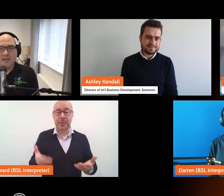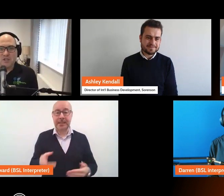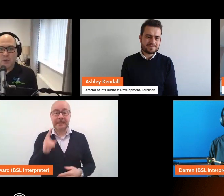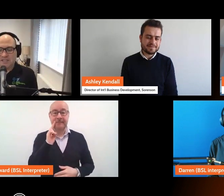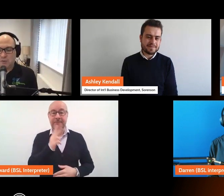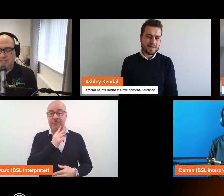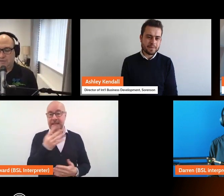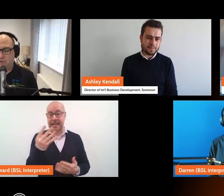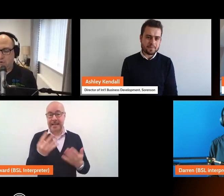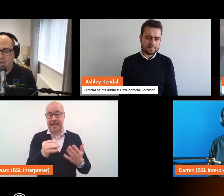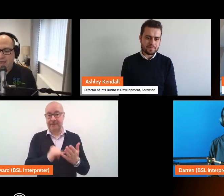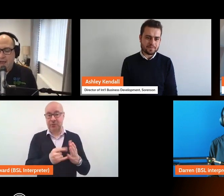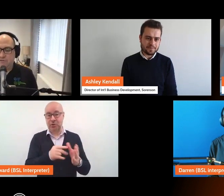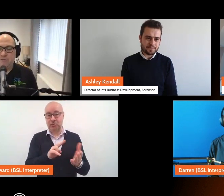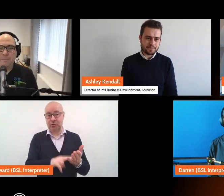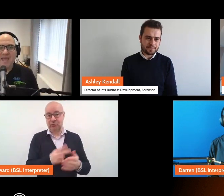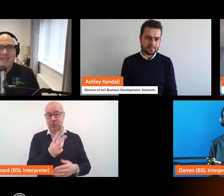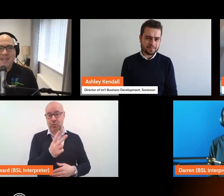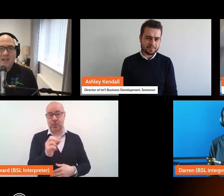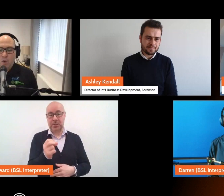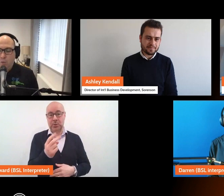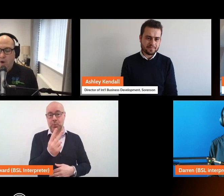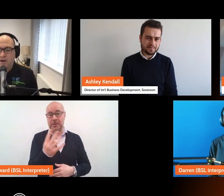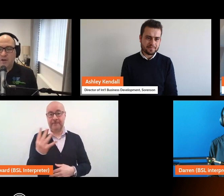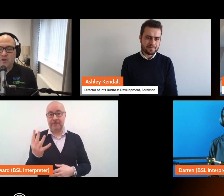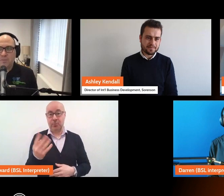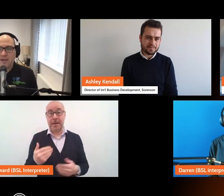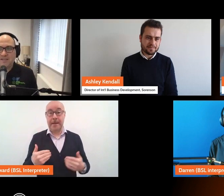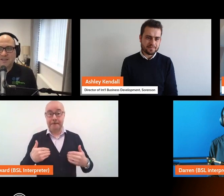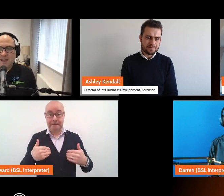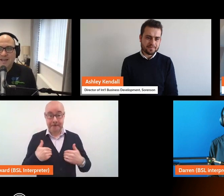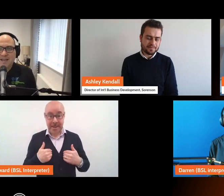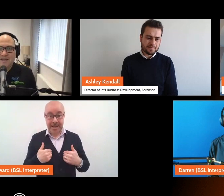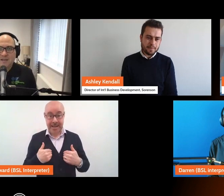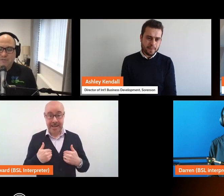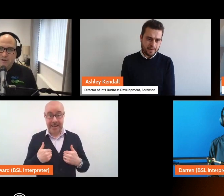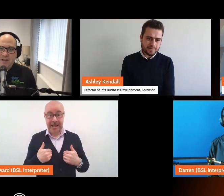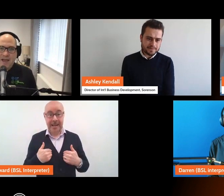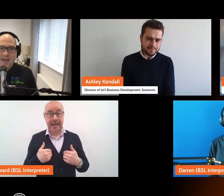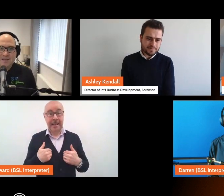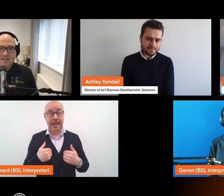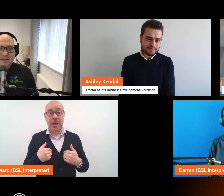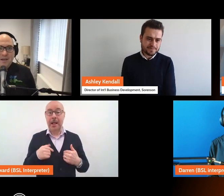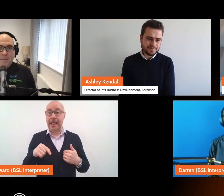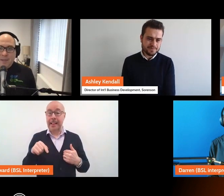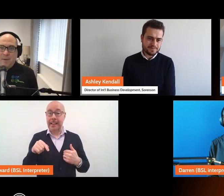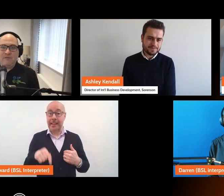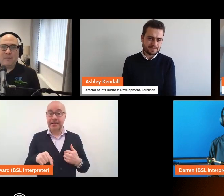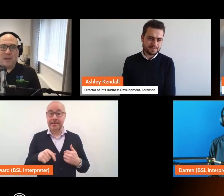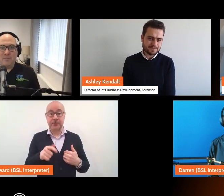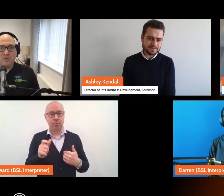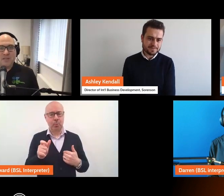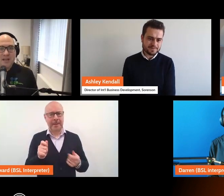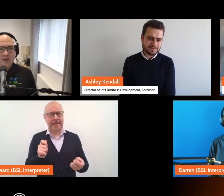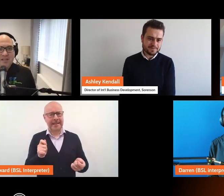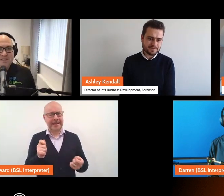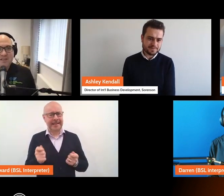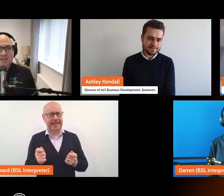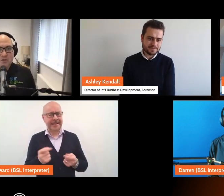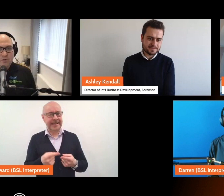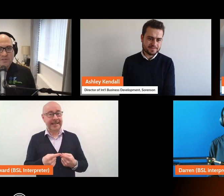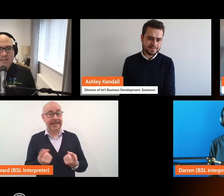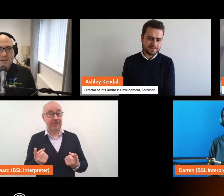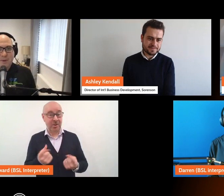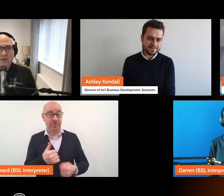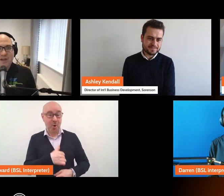January, 2024. And for me, what could be a slightly different and, if I'm being brutally honest,